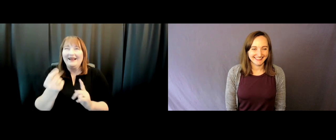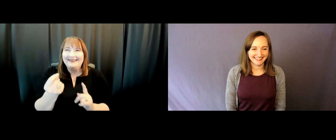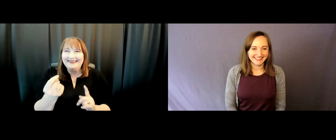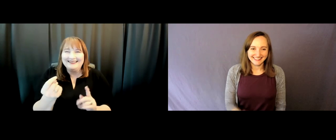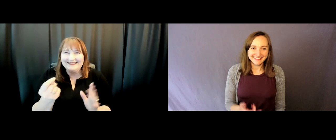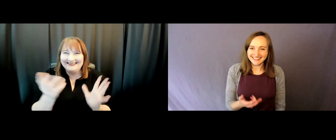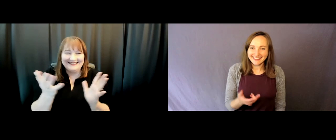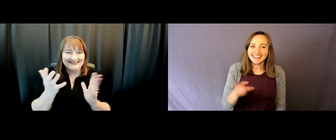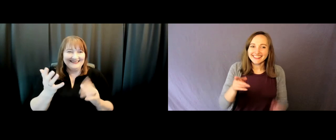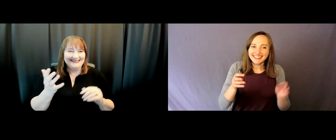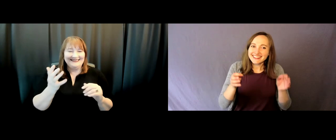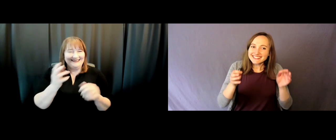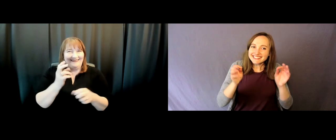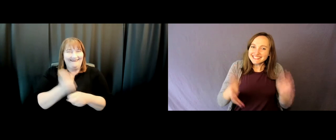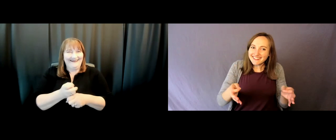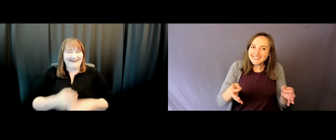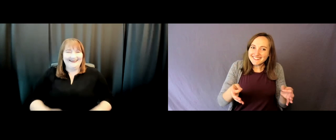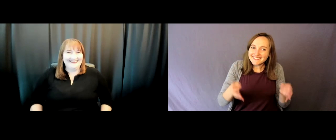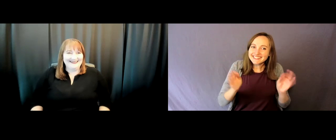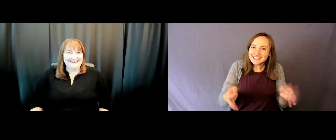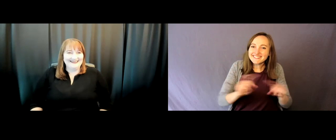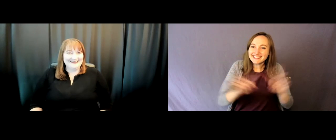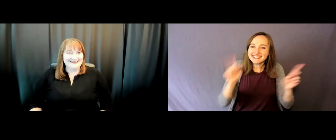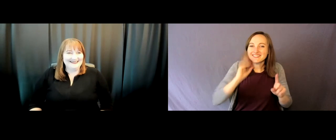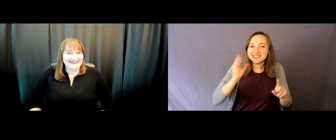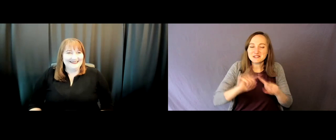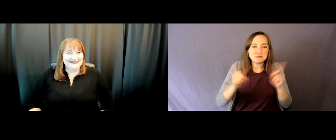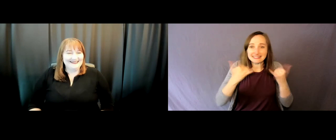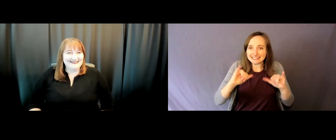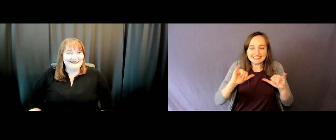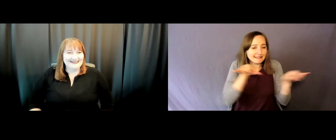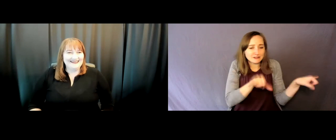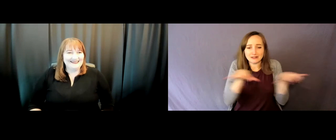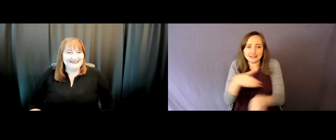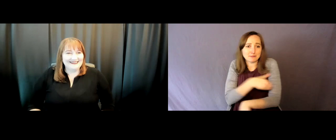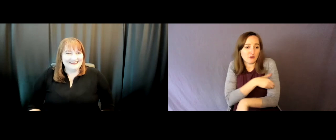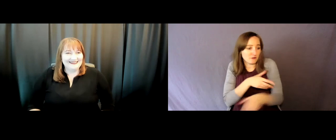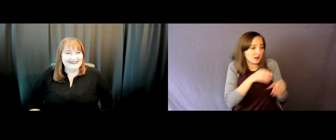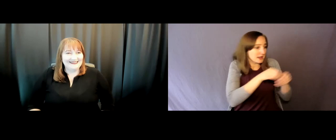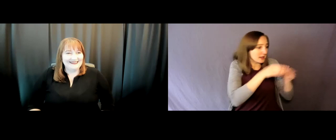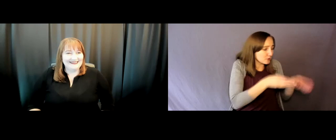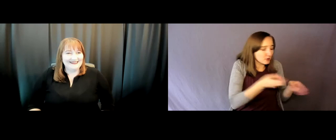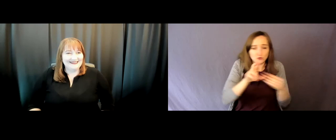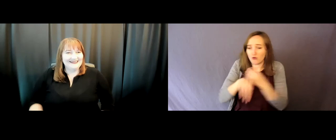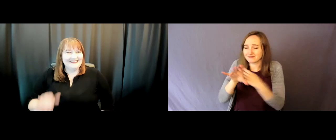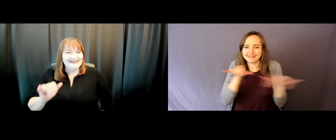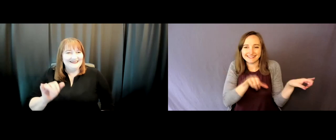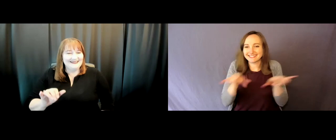It's definitely a different experience, but it's still just as powerful as in-person.